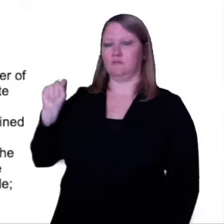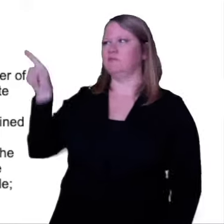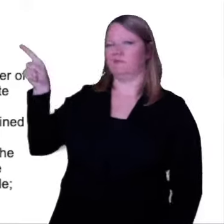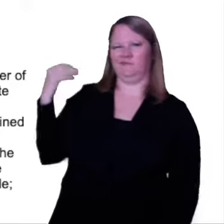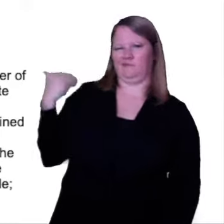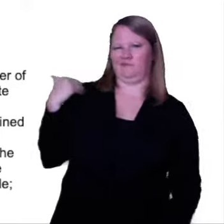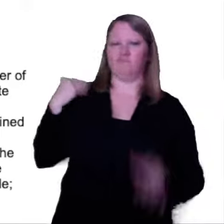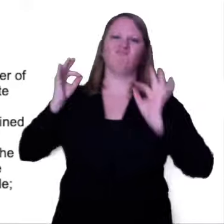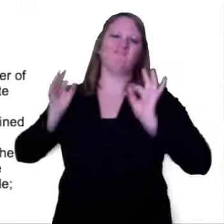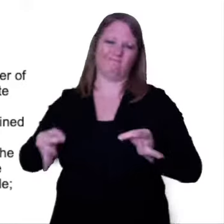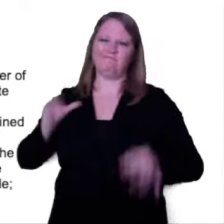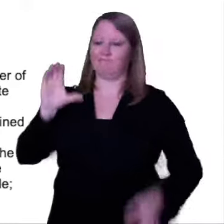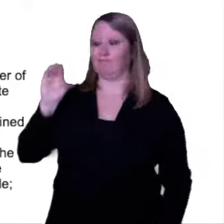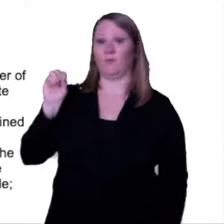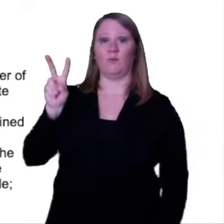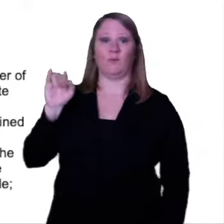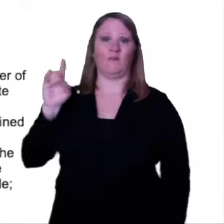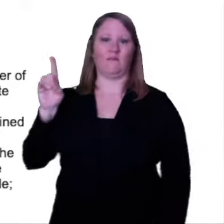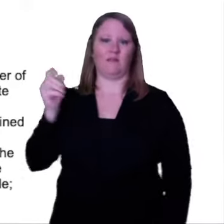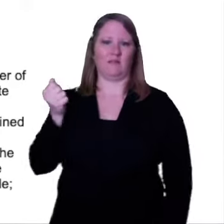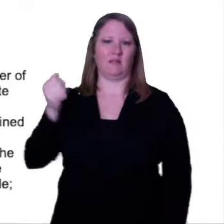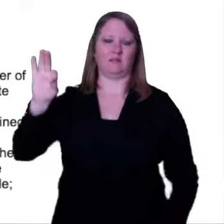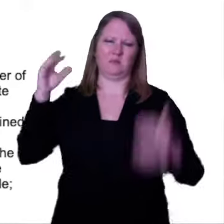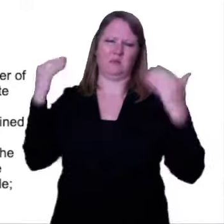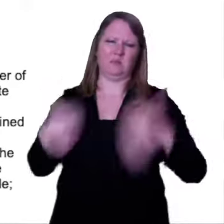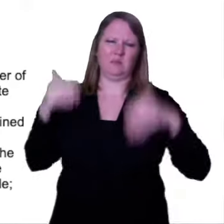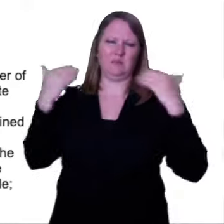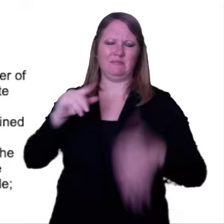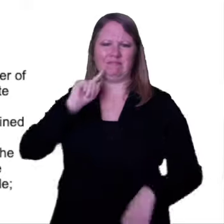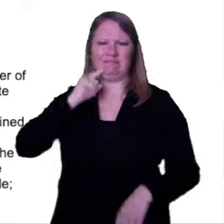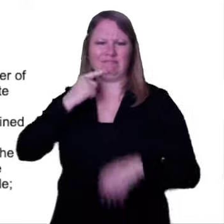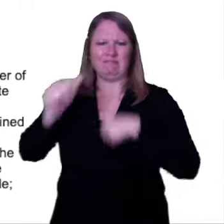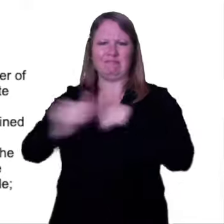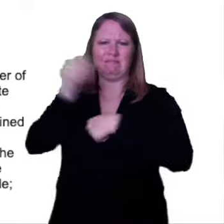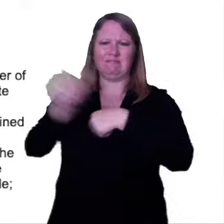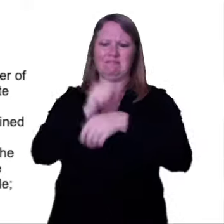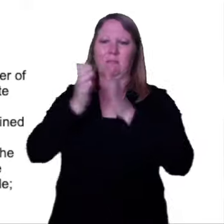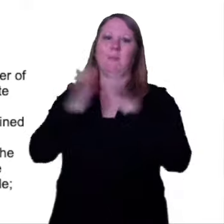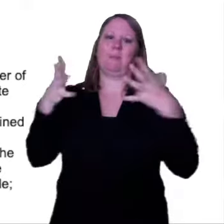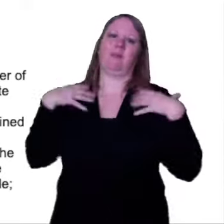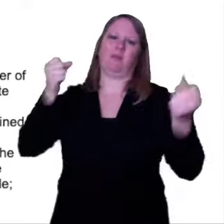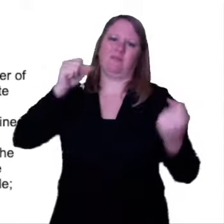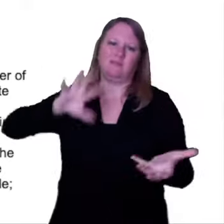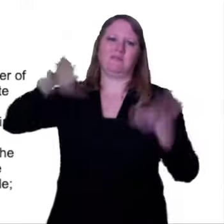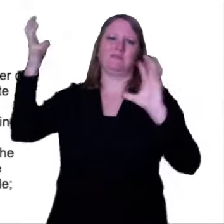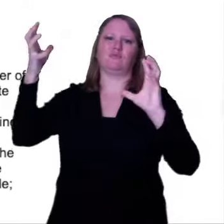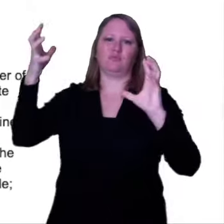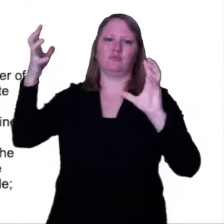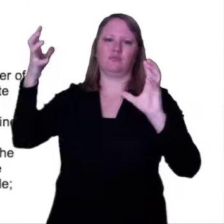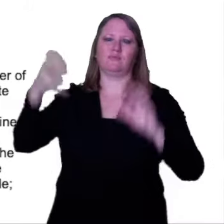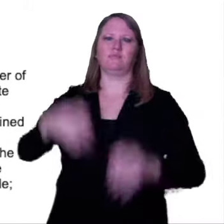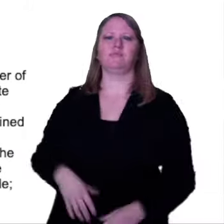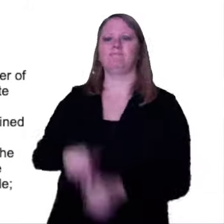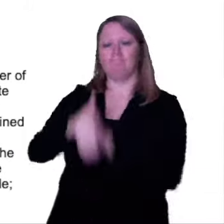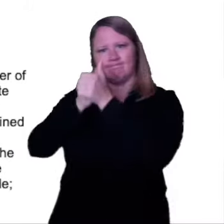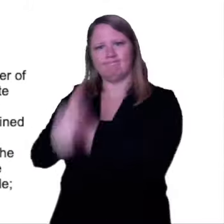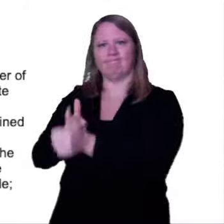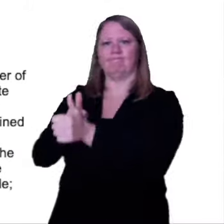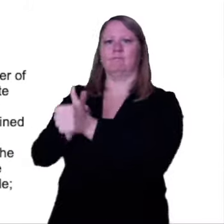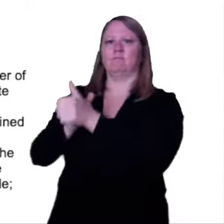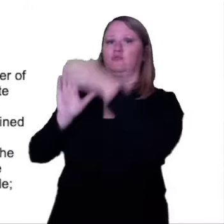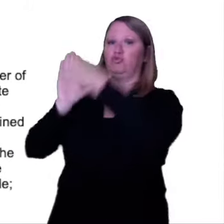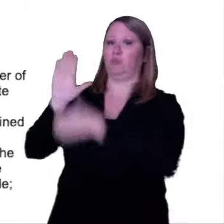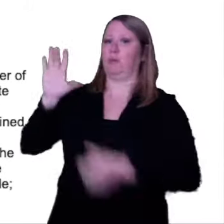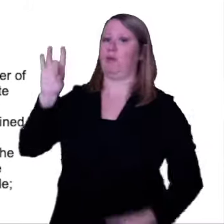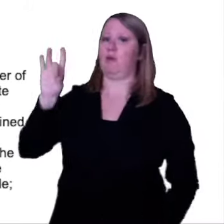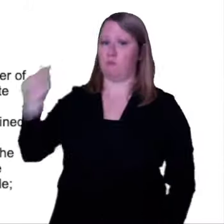that COVID-19 represents a public health disaster within the meaning of Chapter 81 of the Texas Health